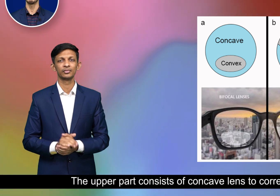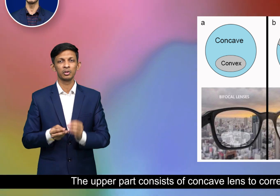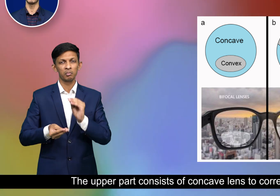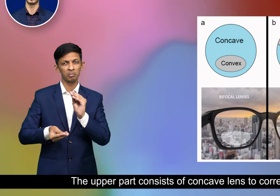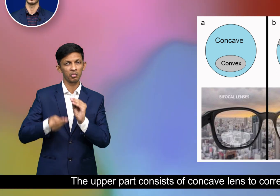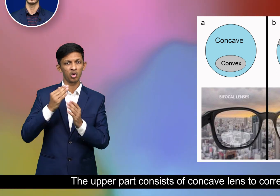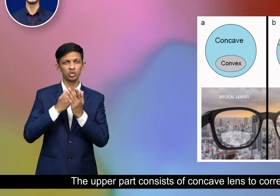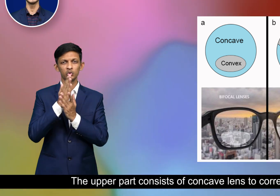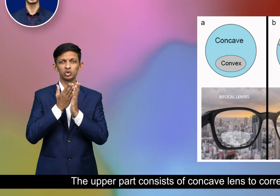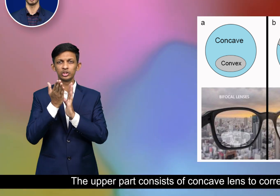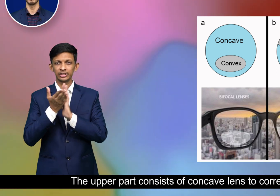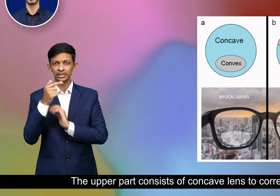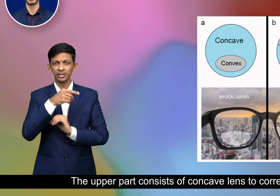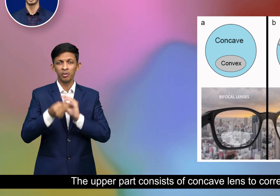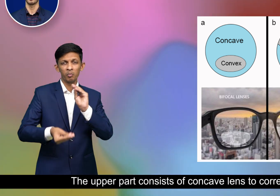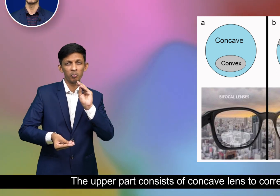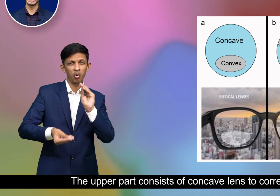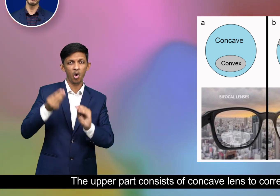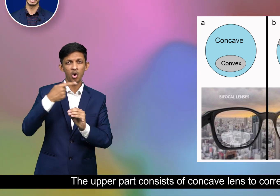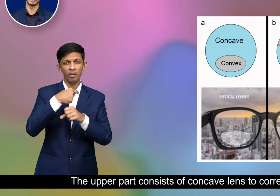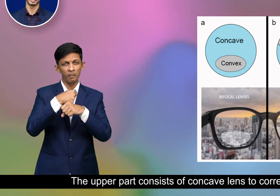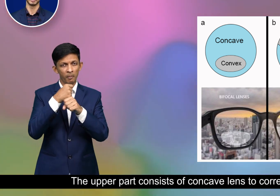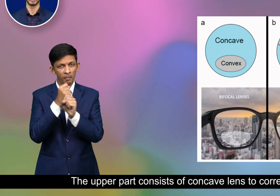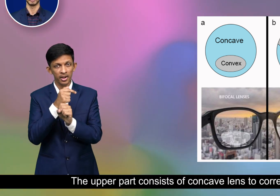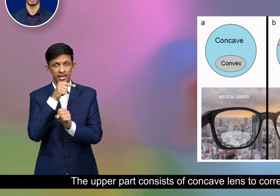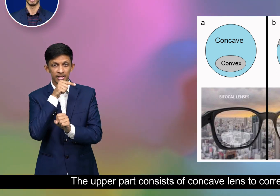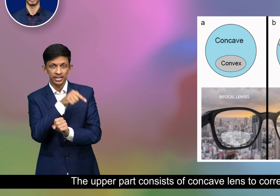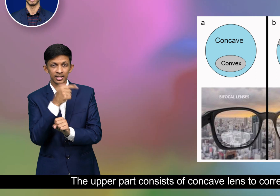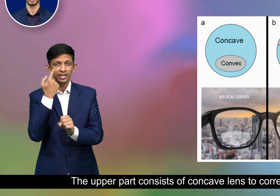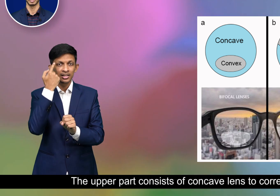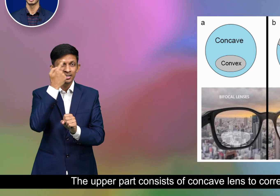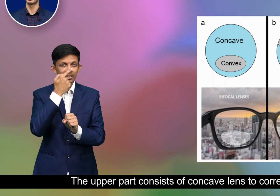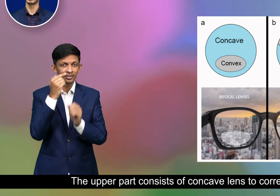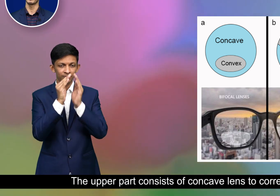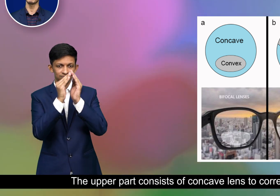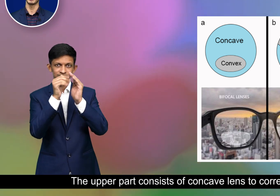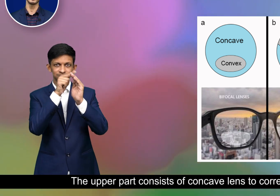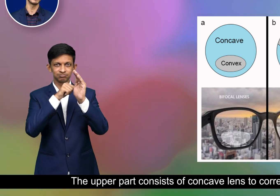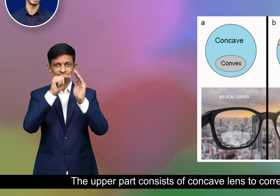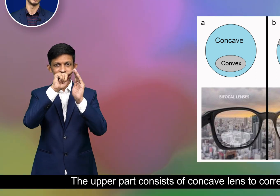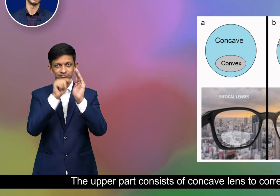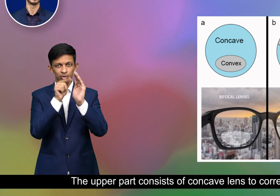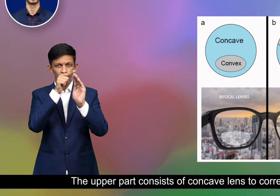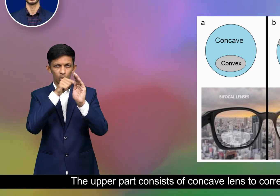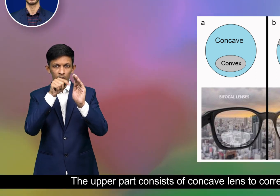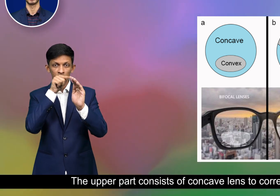The upper part consists of concave lens. To correct